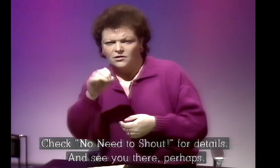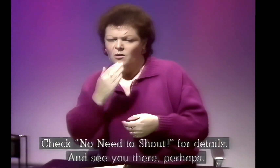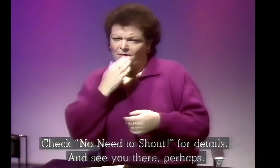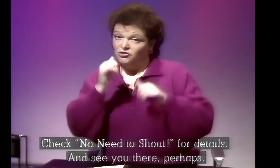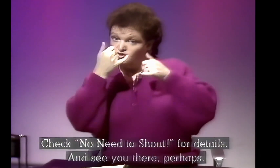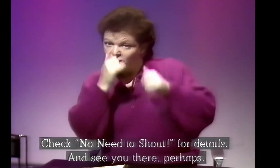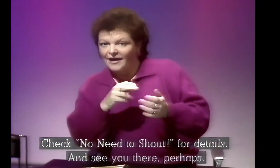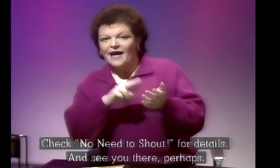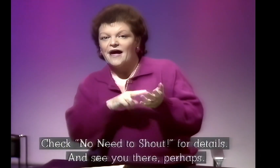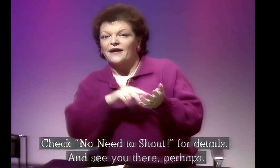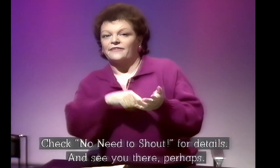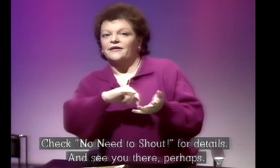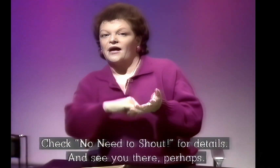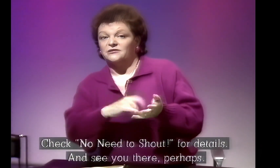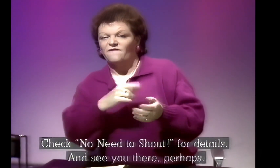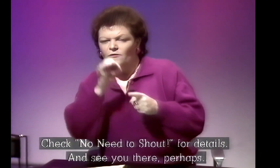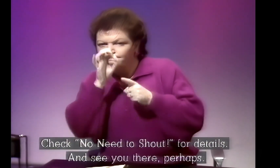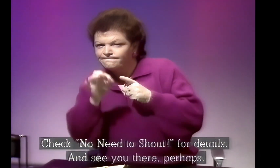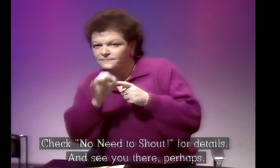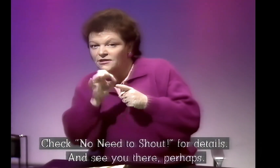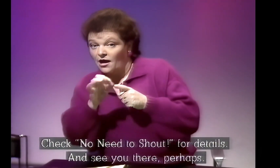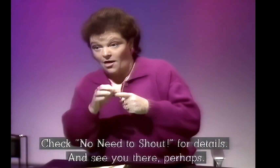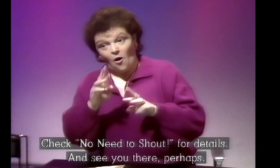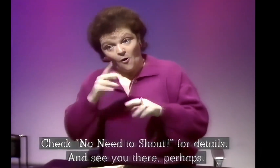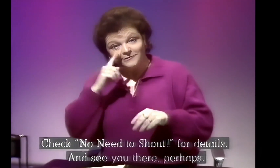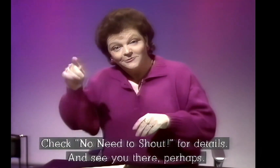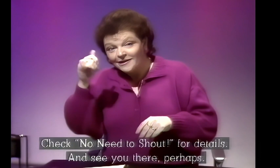Check No Need to Shout for details and see you there perhaps.